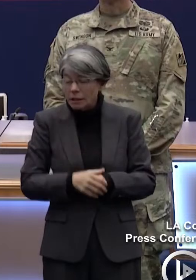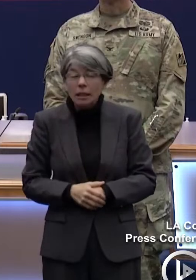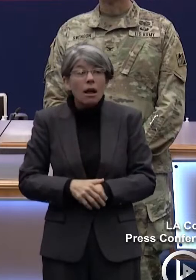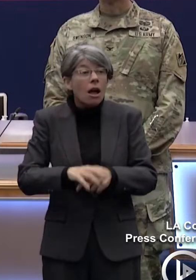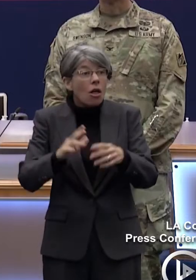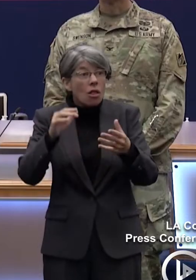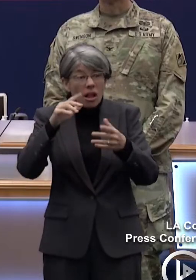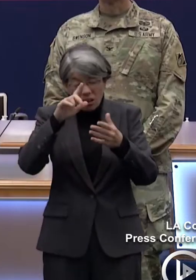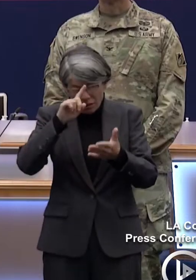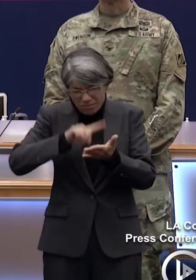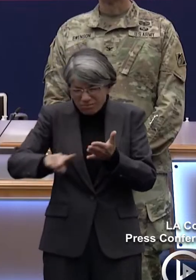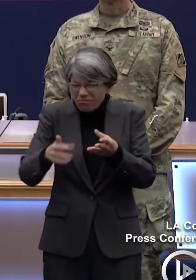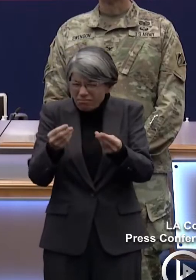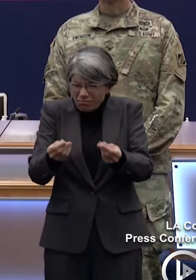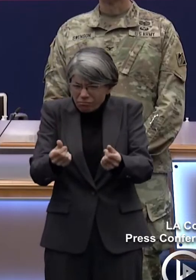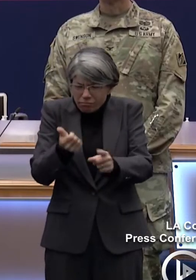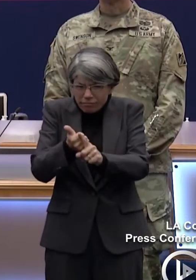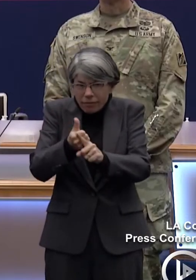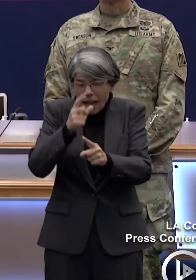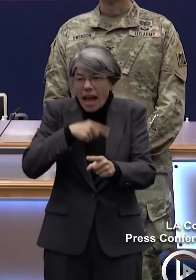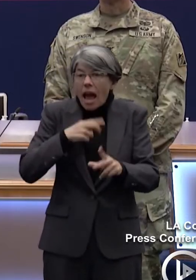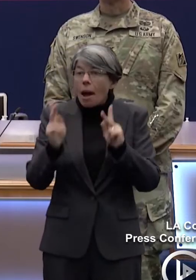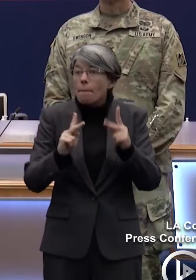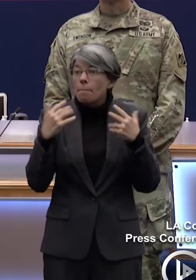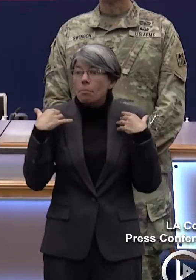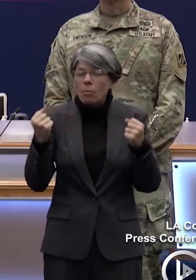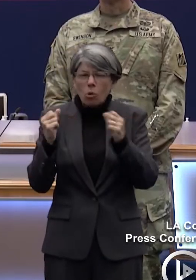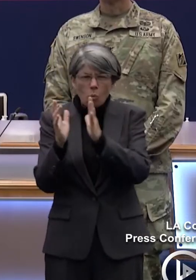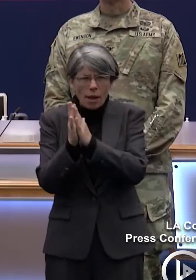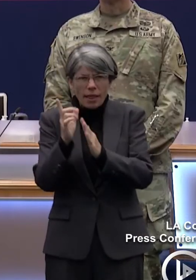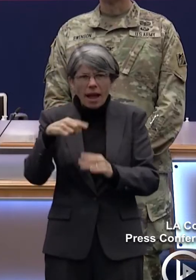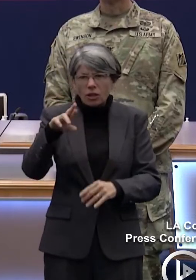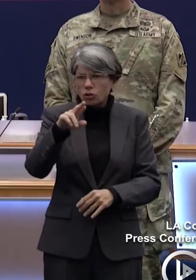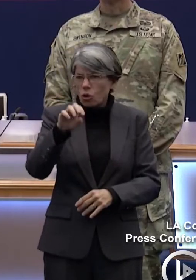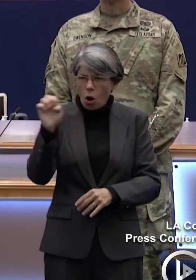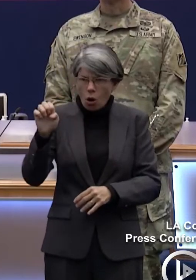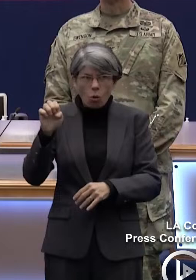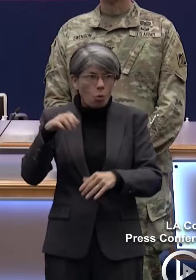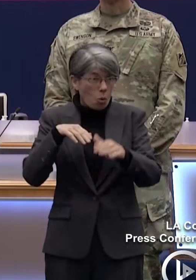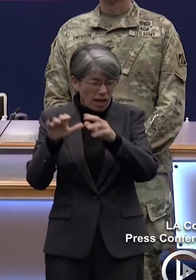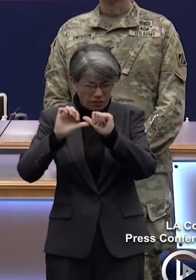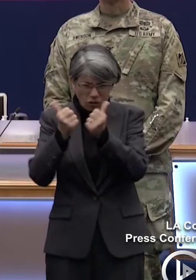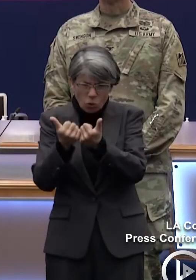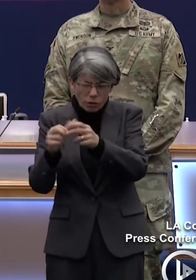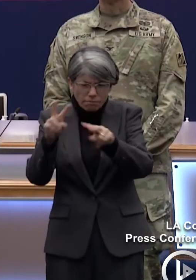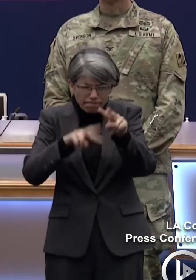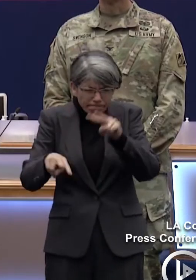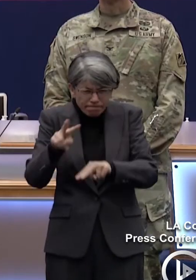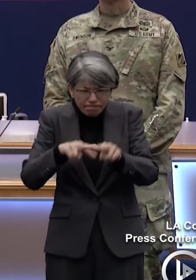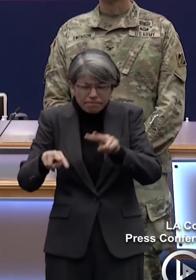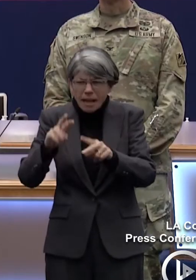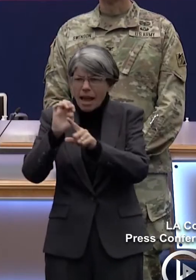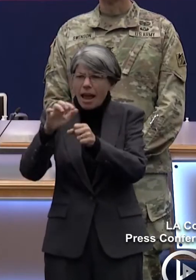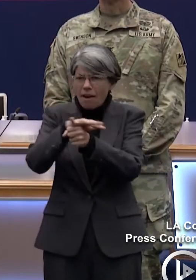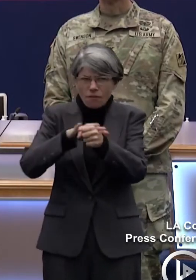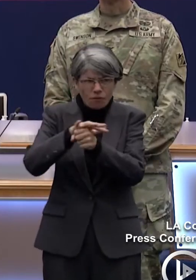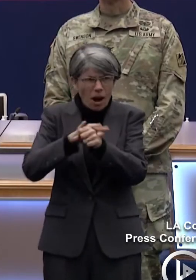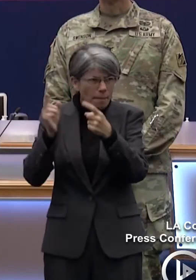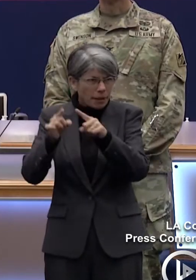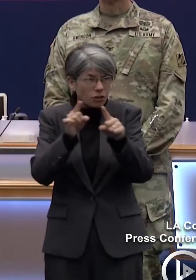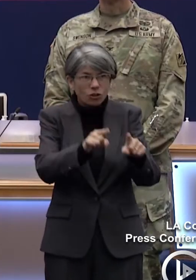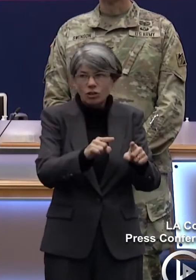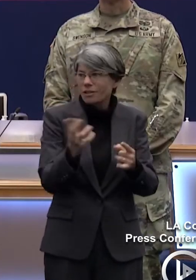by these partners, at Public Health, we've asked Rowe Associates to evaluate environmental conditions